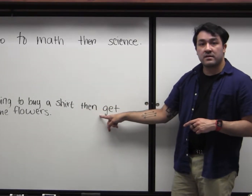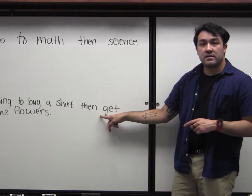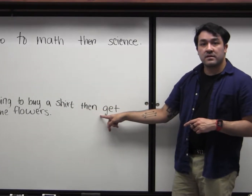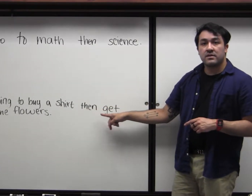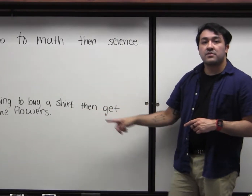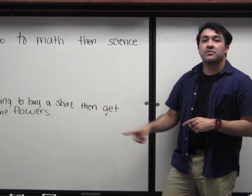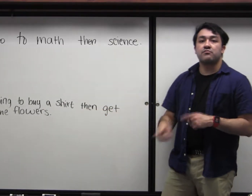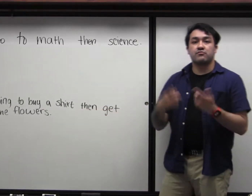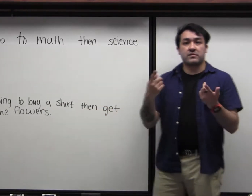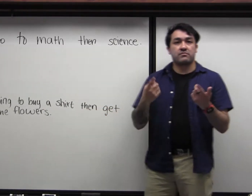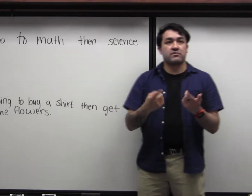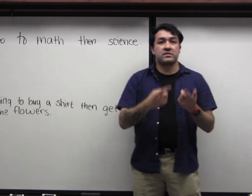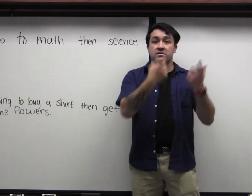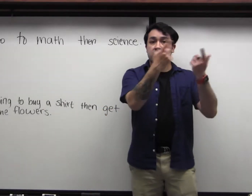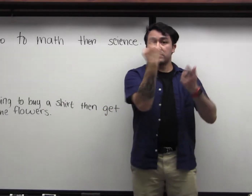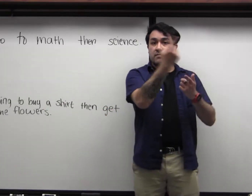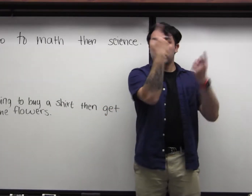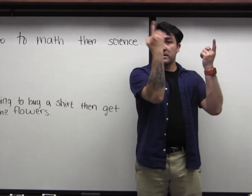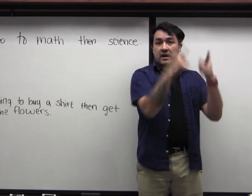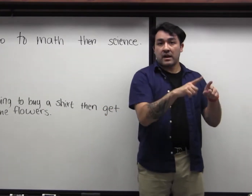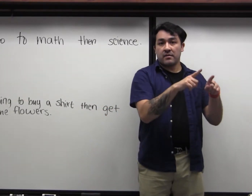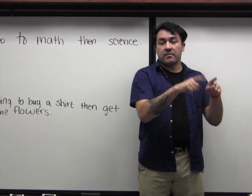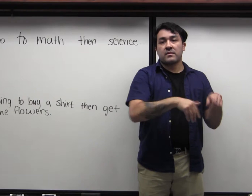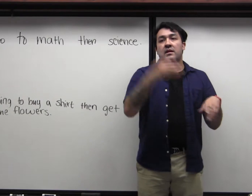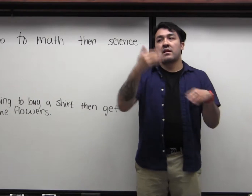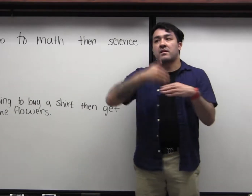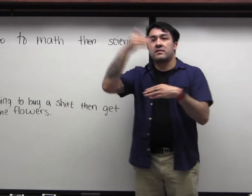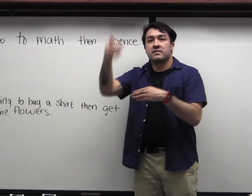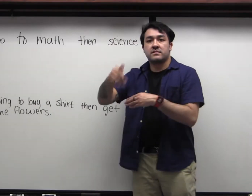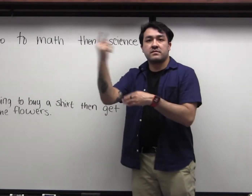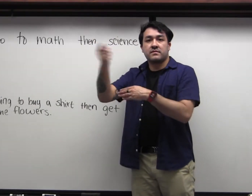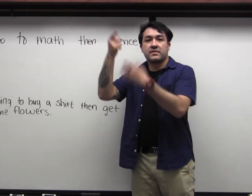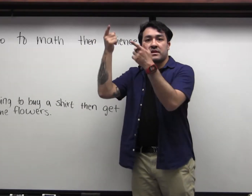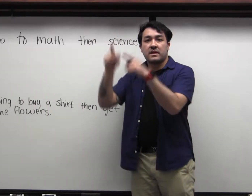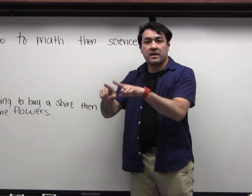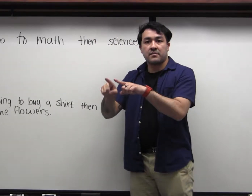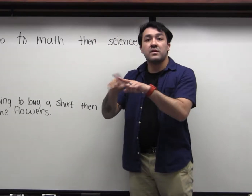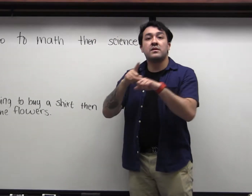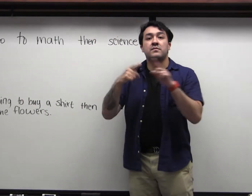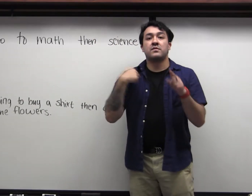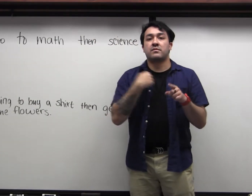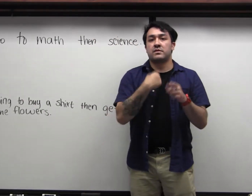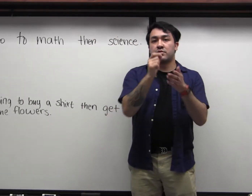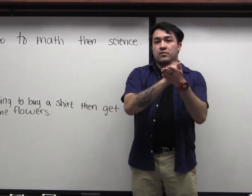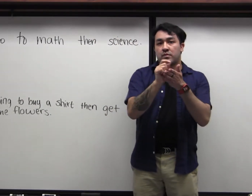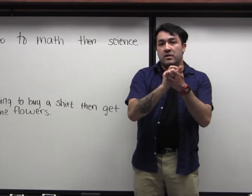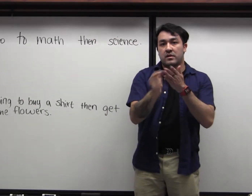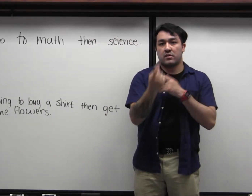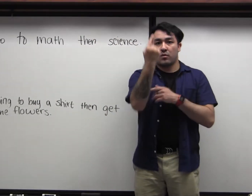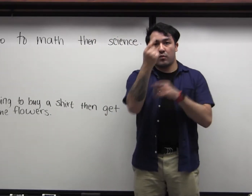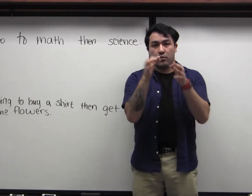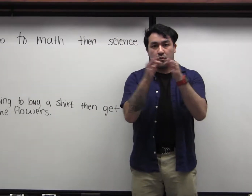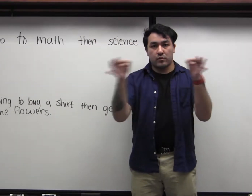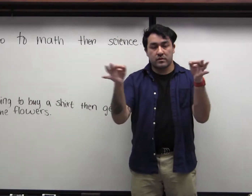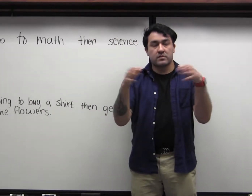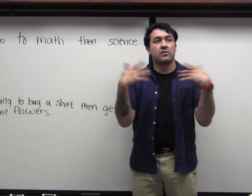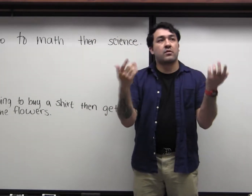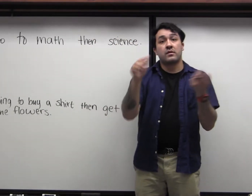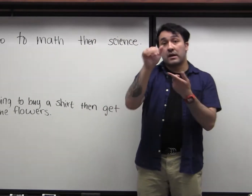of then. And right, that is just explaining event A happens, event B happens, and we connect